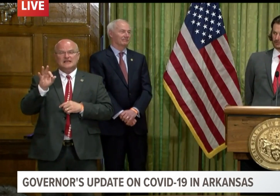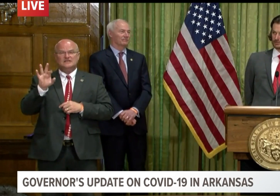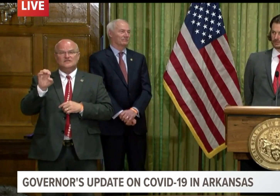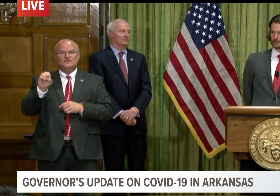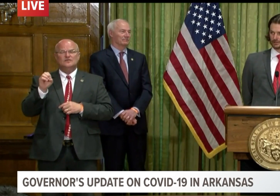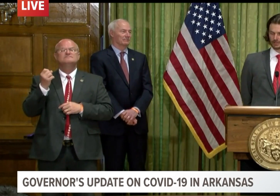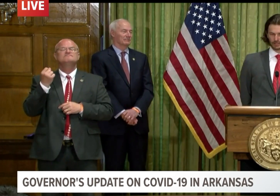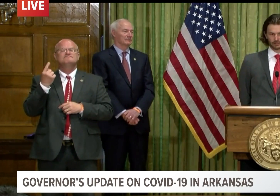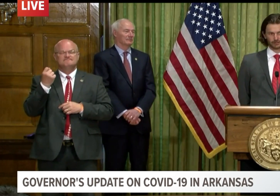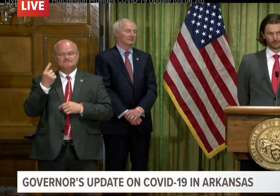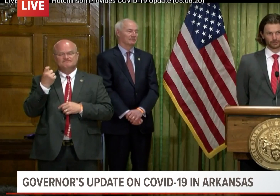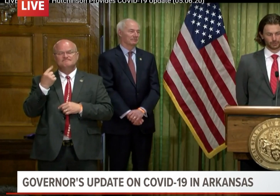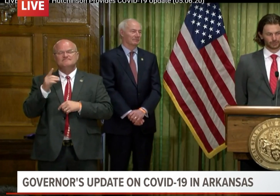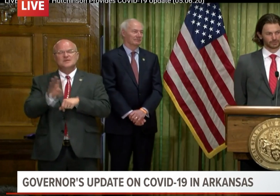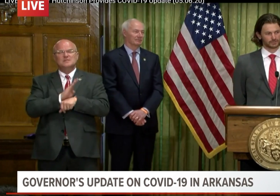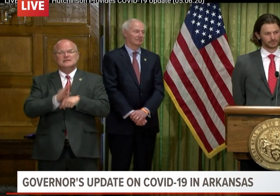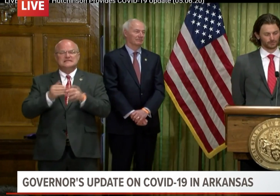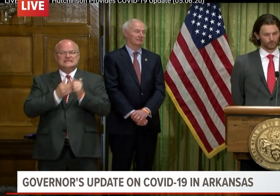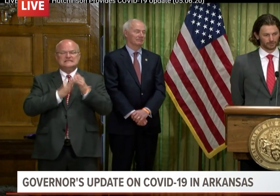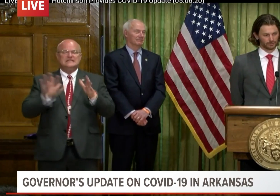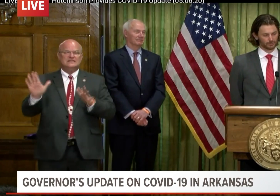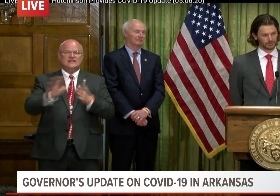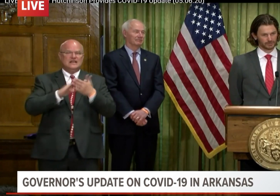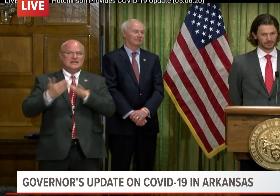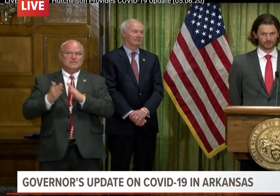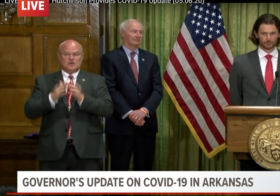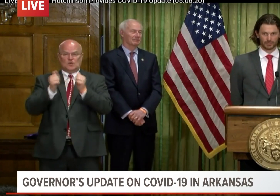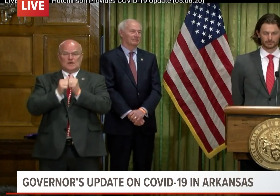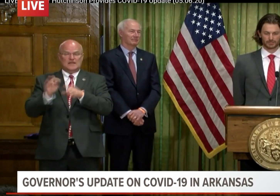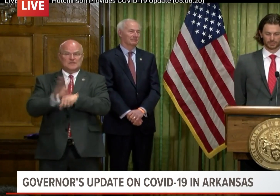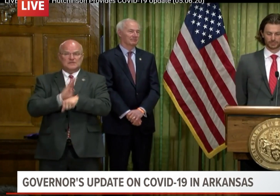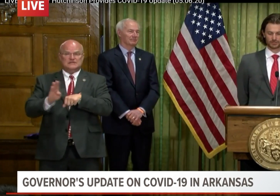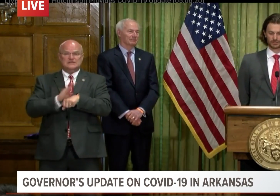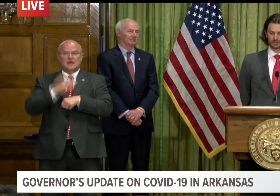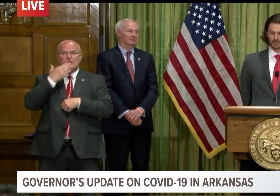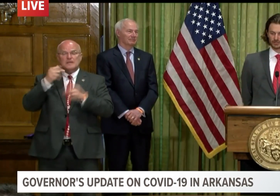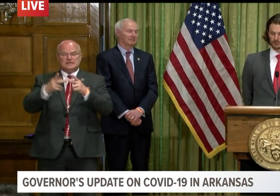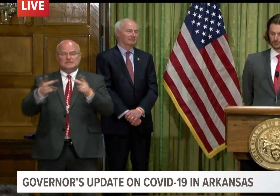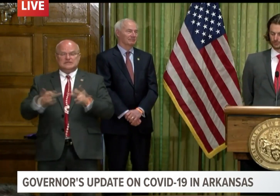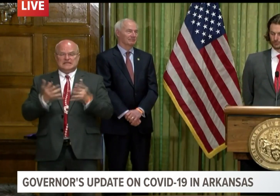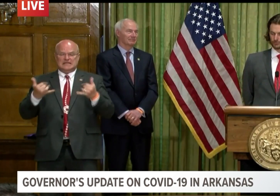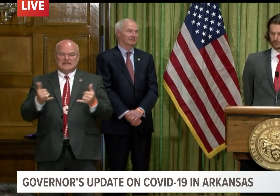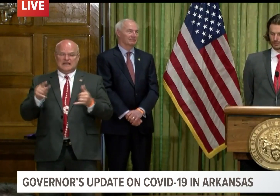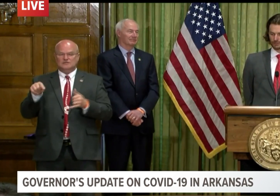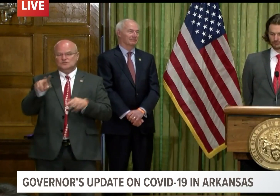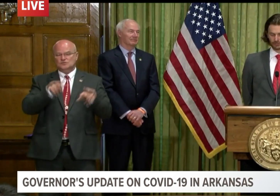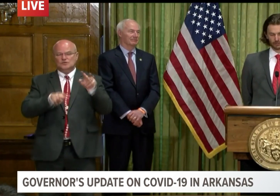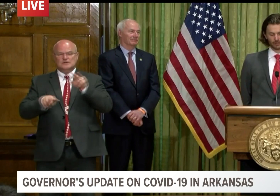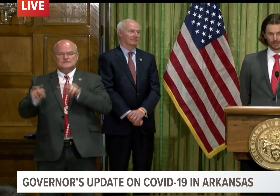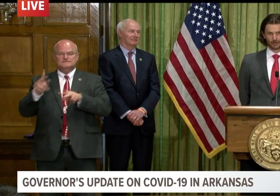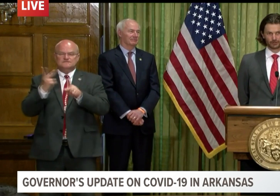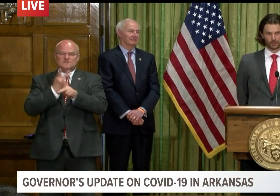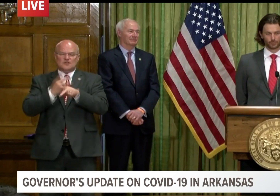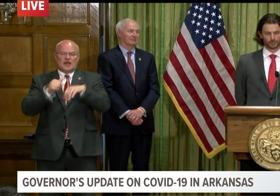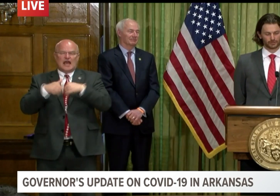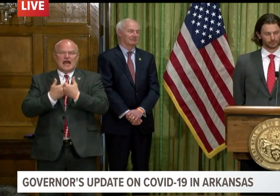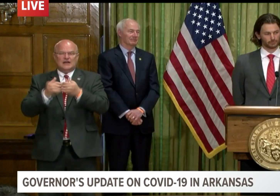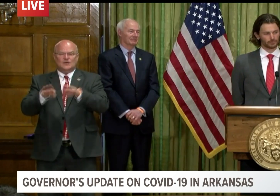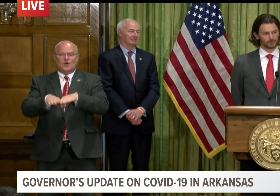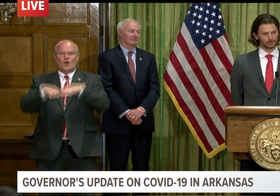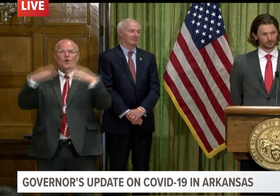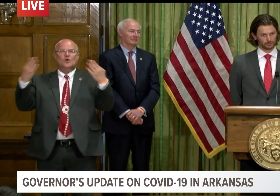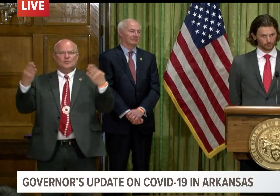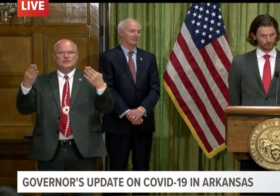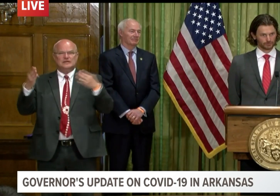business leaders in their communities with their businesses are best positioned to figure out how to open